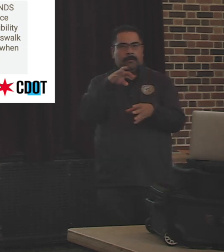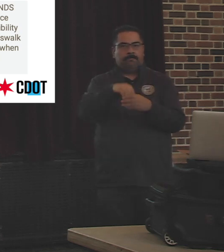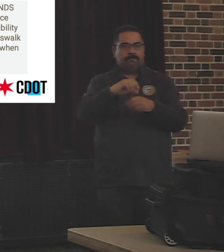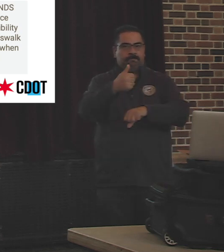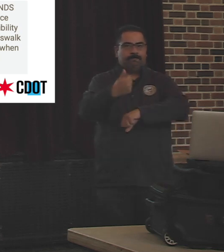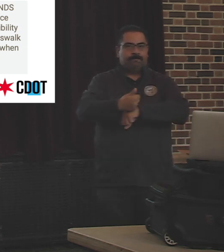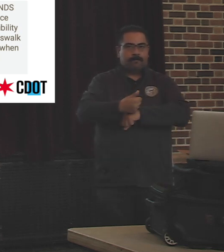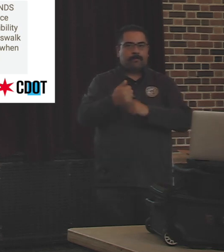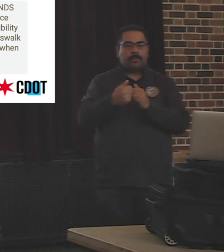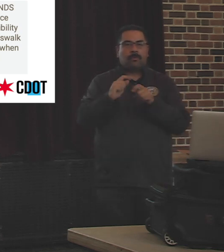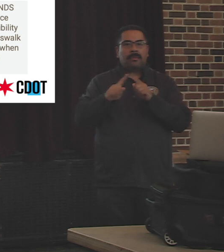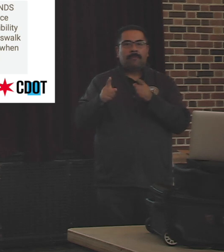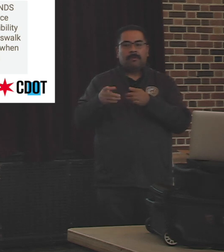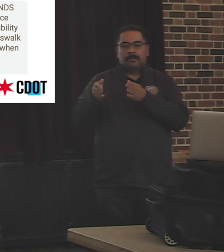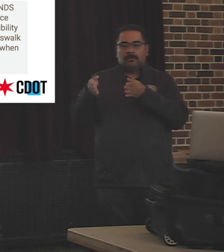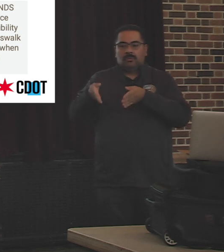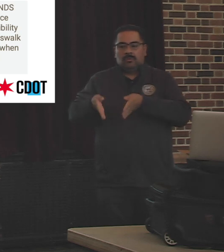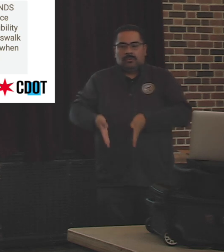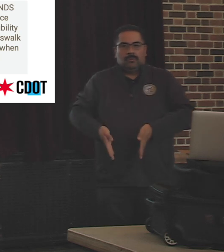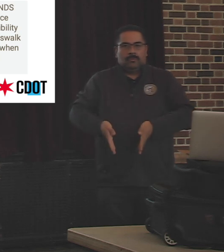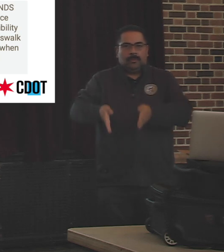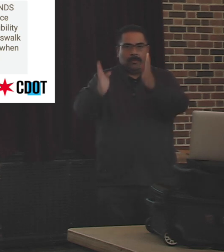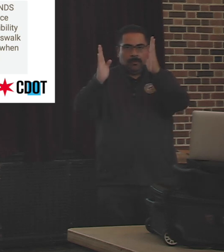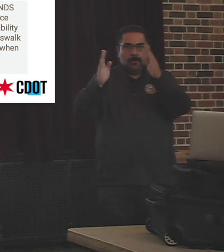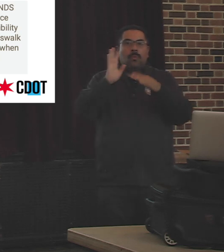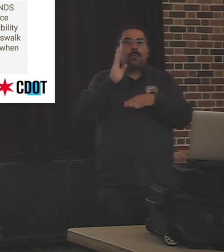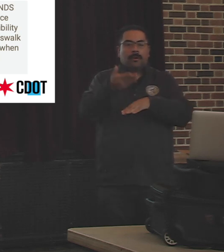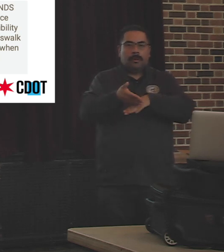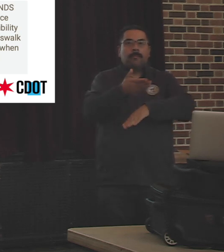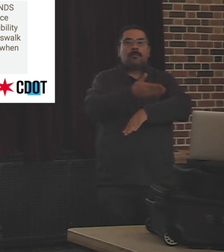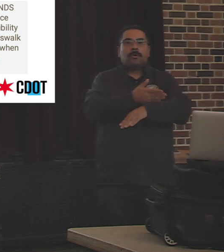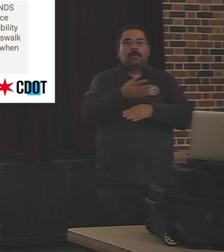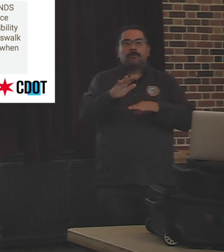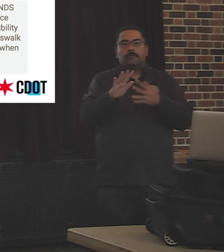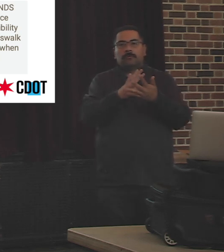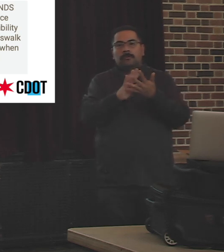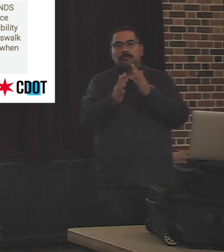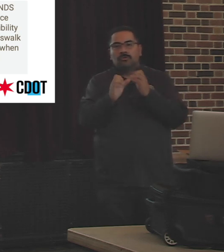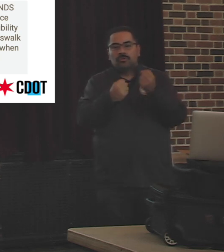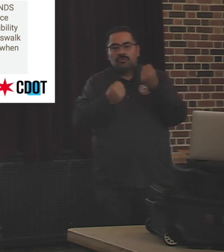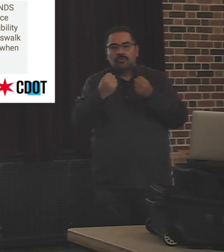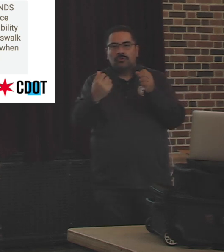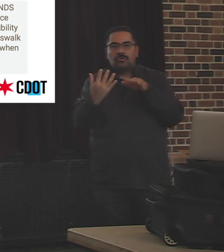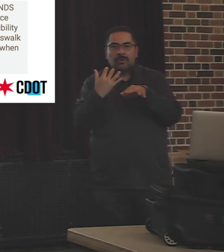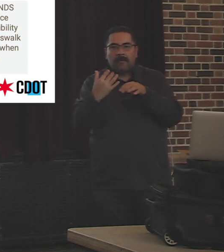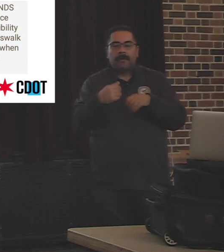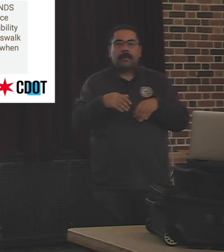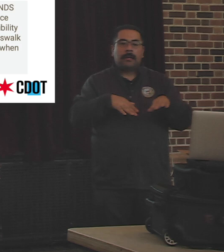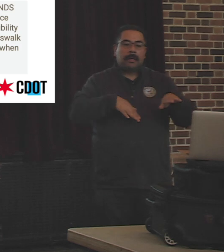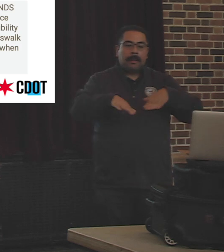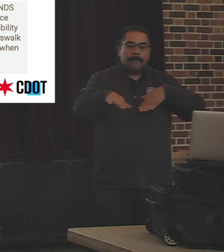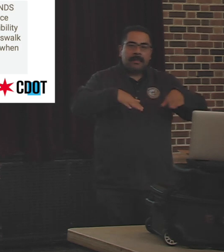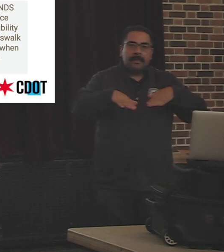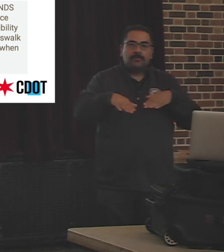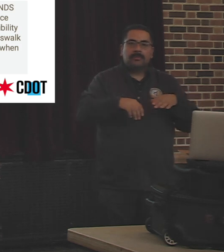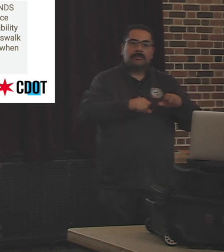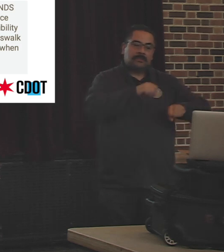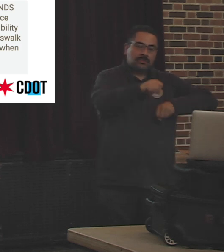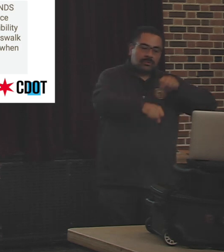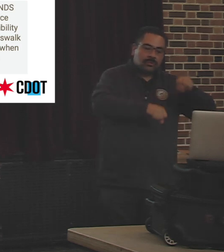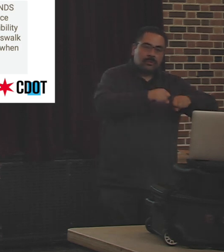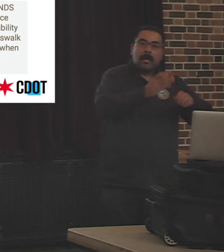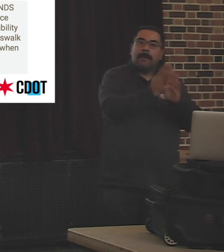along different corridors that will improve traffic, pedestrian, transit users, cyclists,